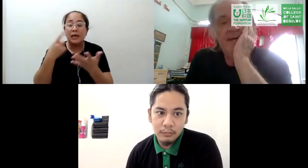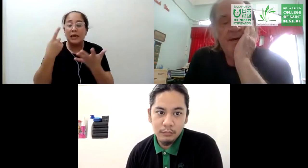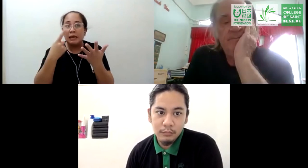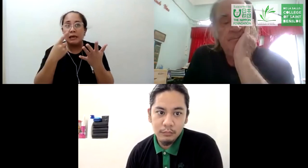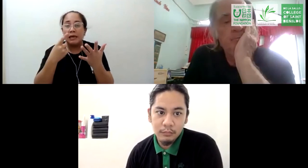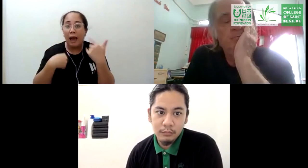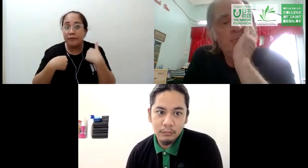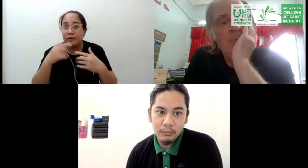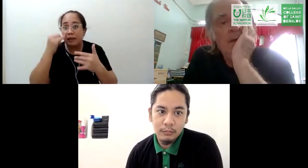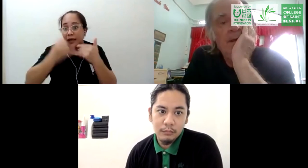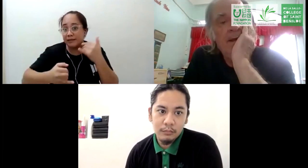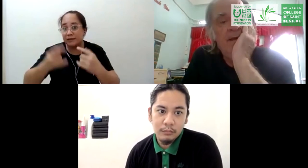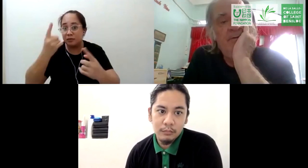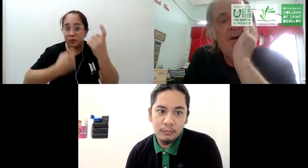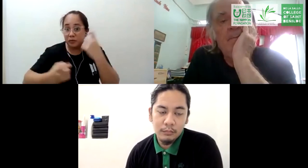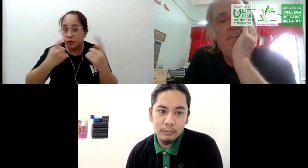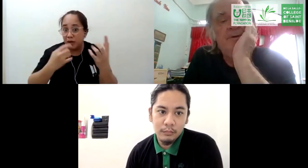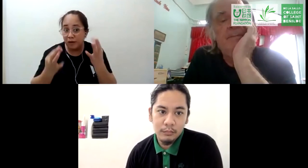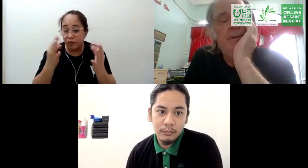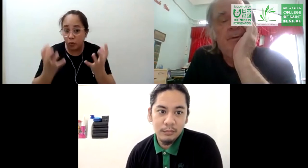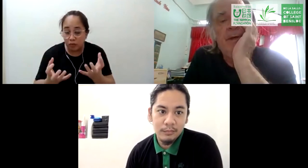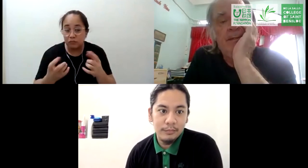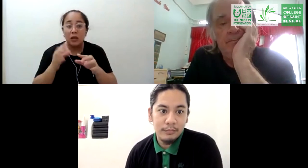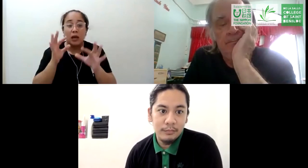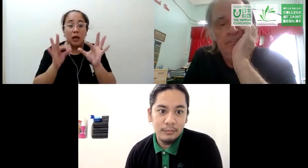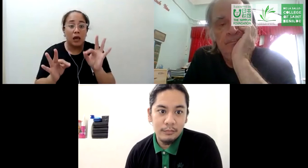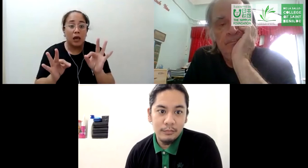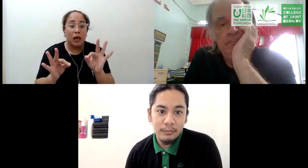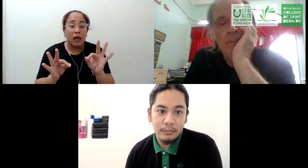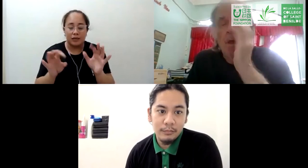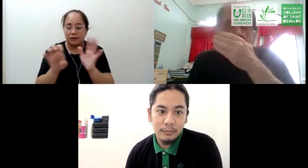have. And then if you come up with something you can't